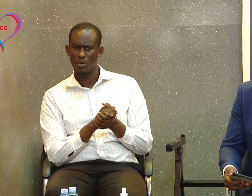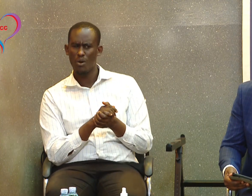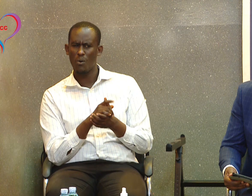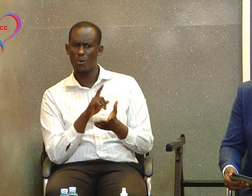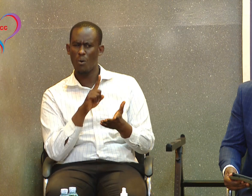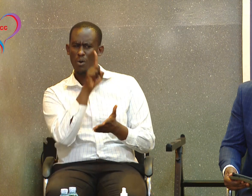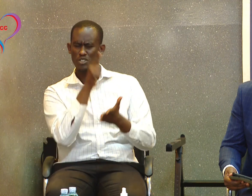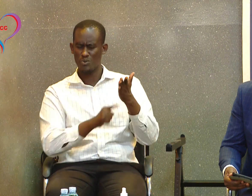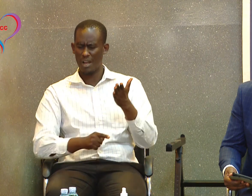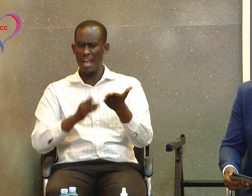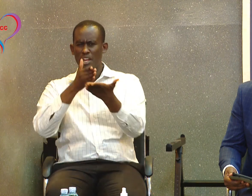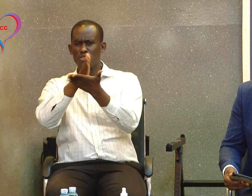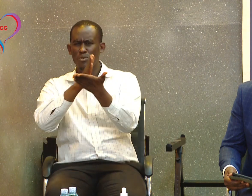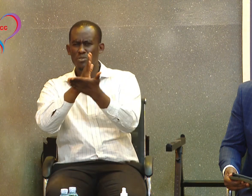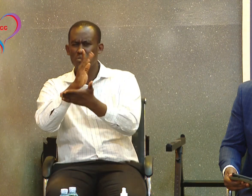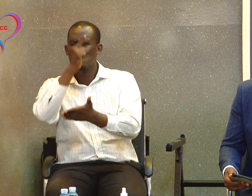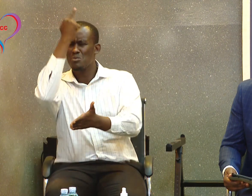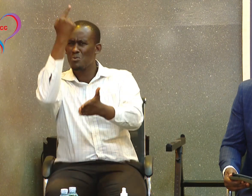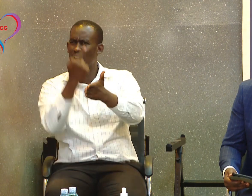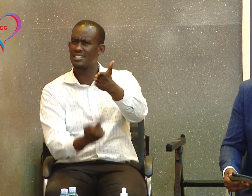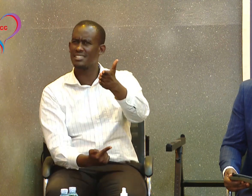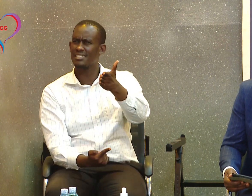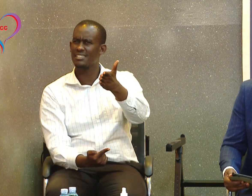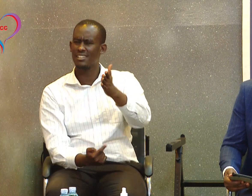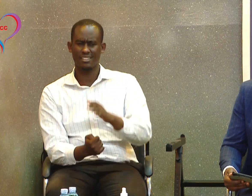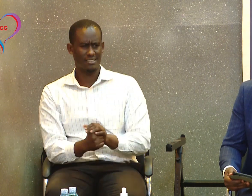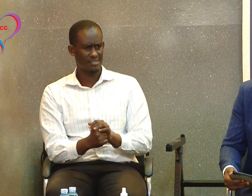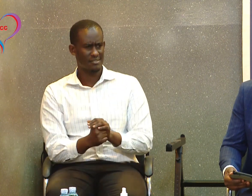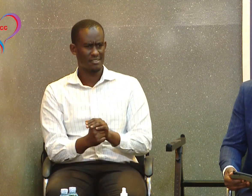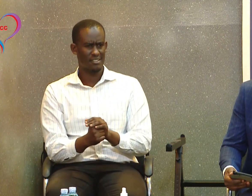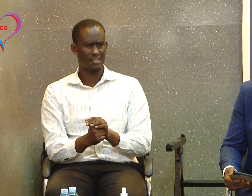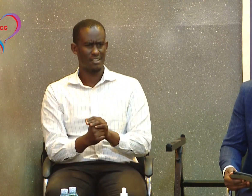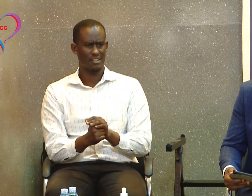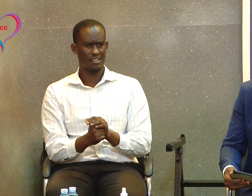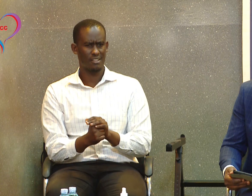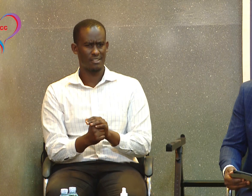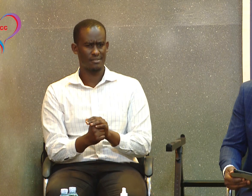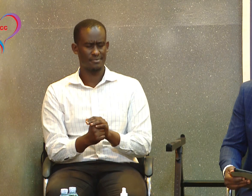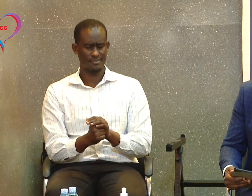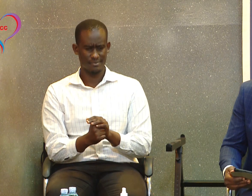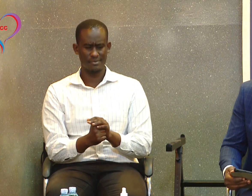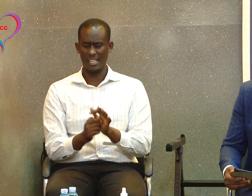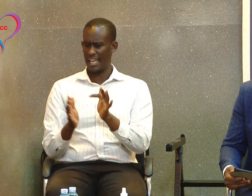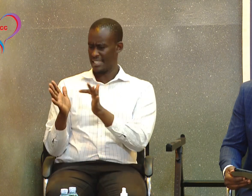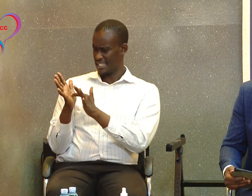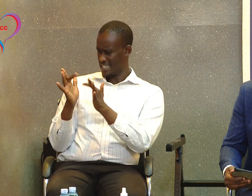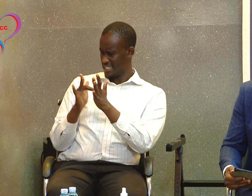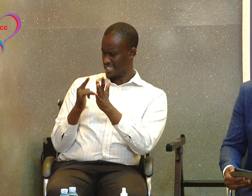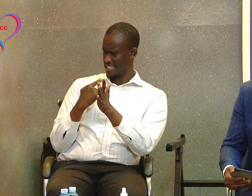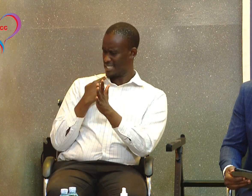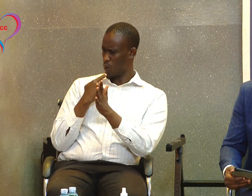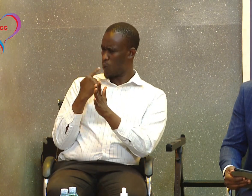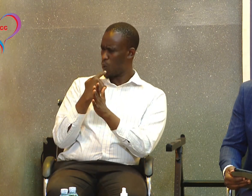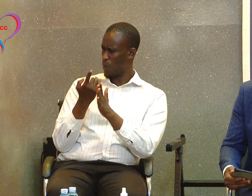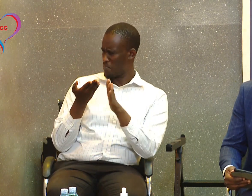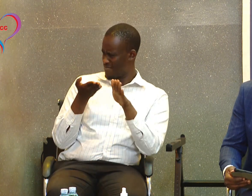kyeki aga amazima agasobola okutufuula ab'eddembe. Because this man who is going to be killed is saying that he came here to bear the